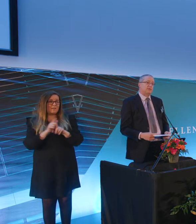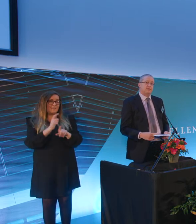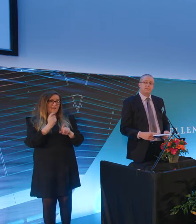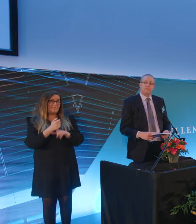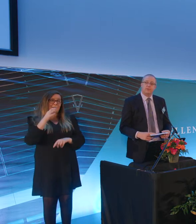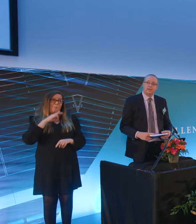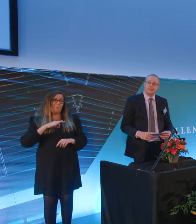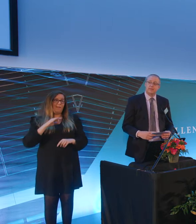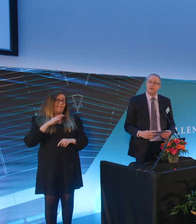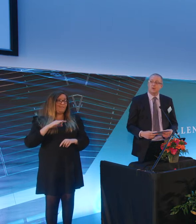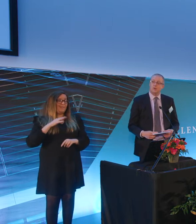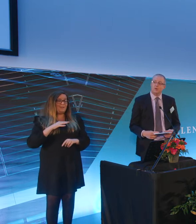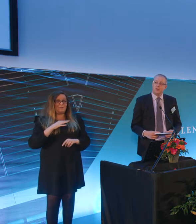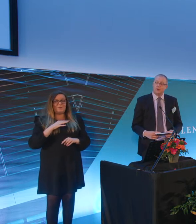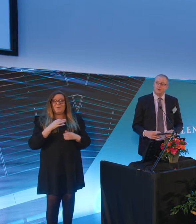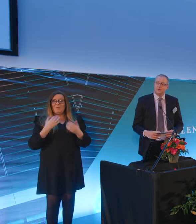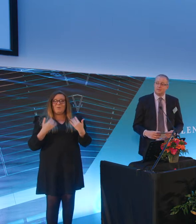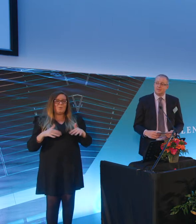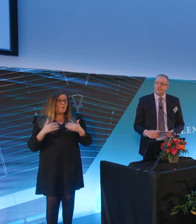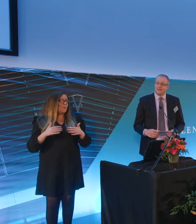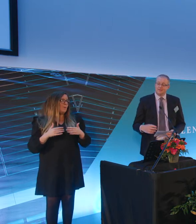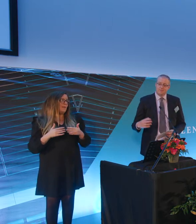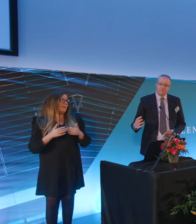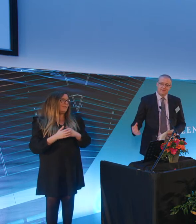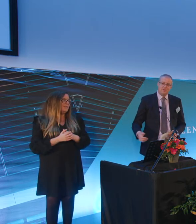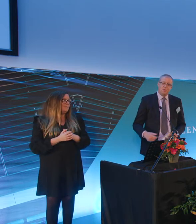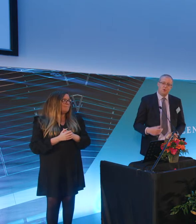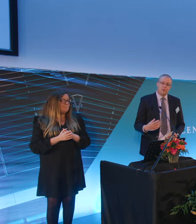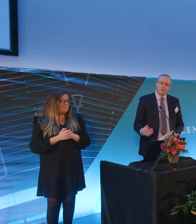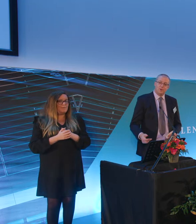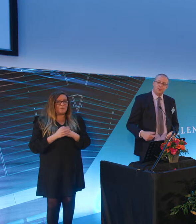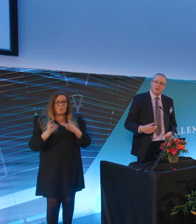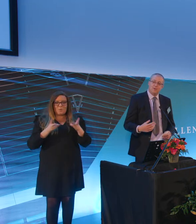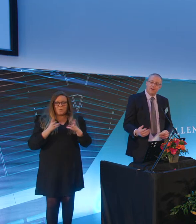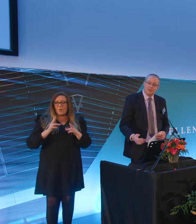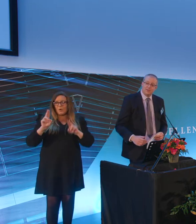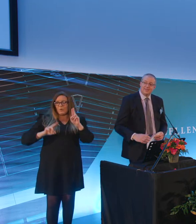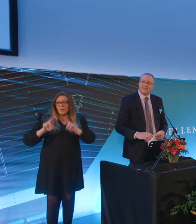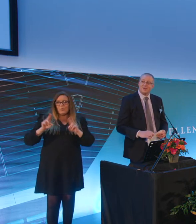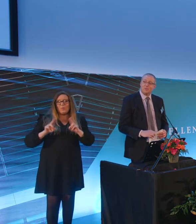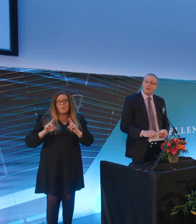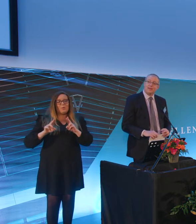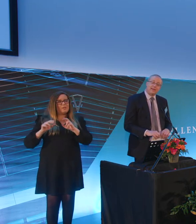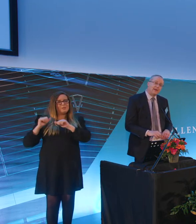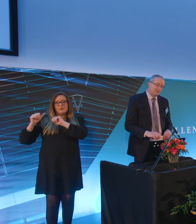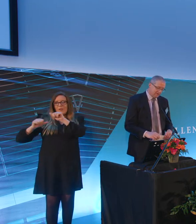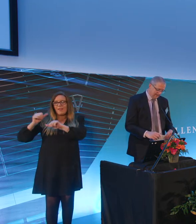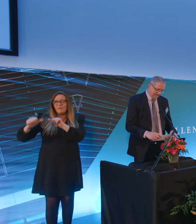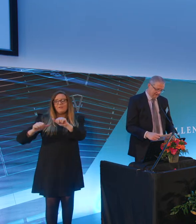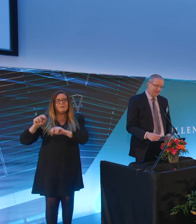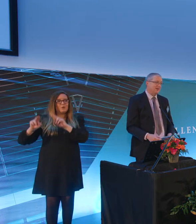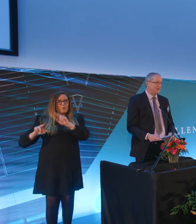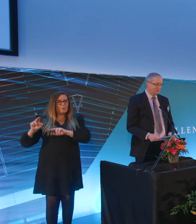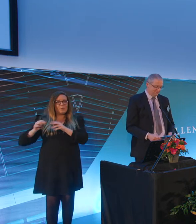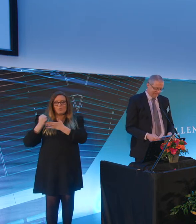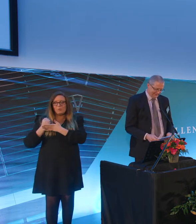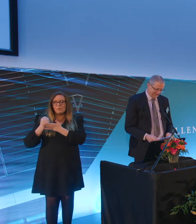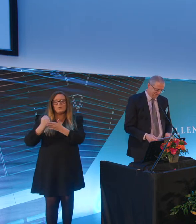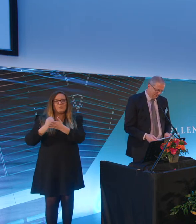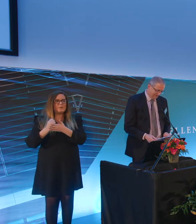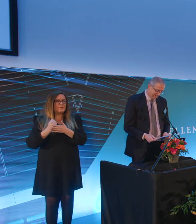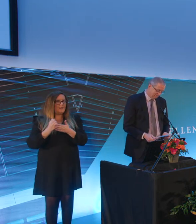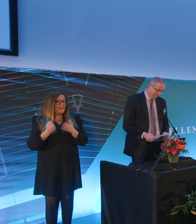us, as some of us get older and older, to get to work with new generations who bring that energy and